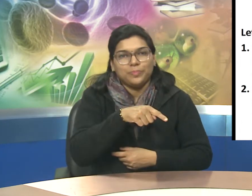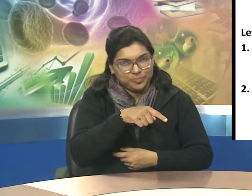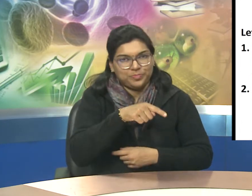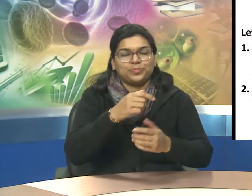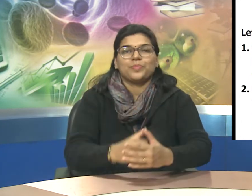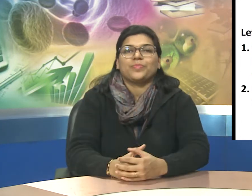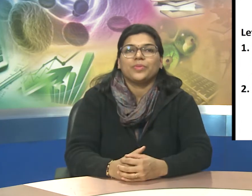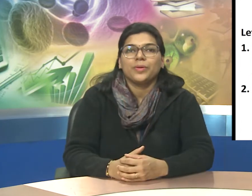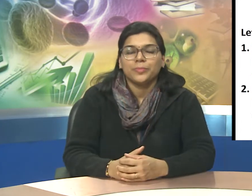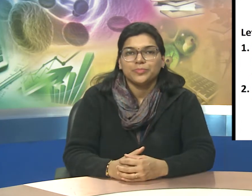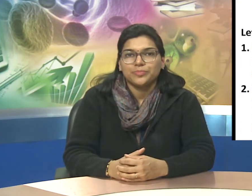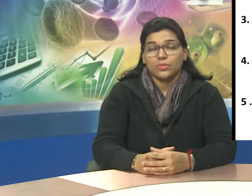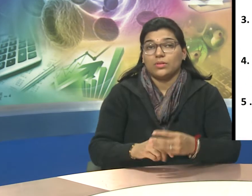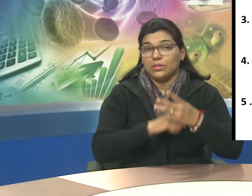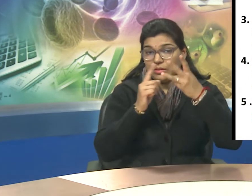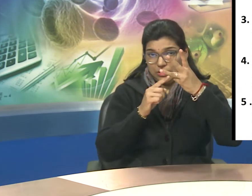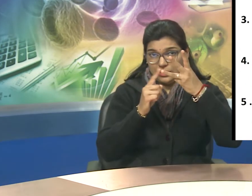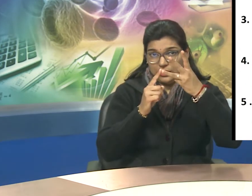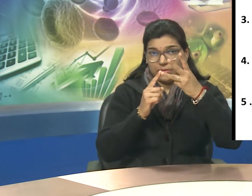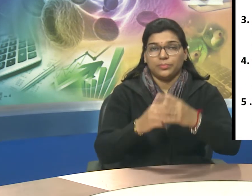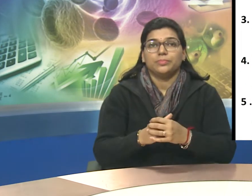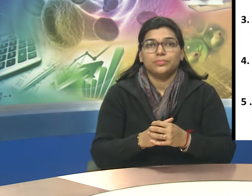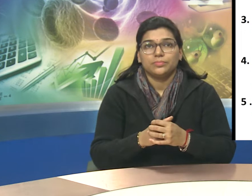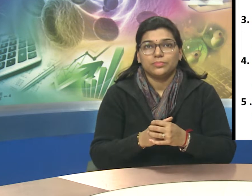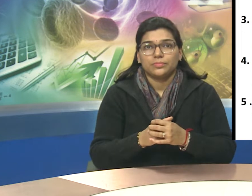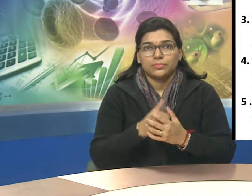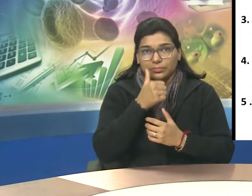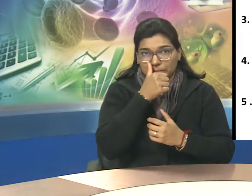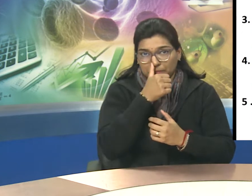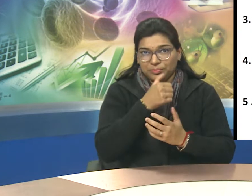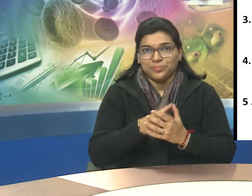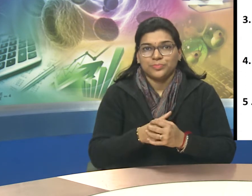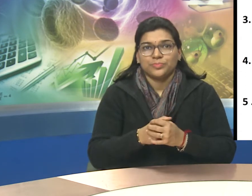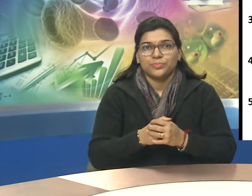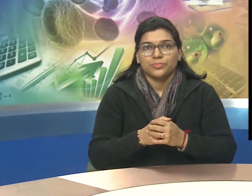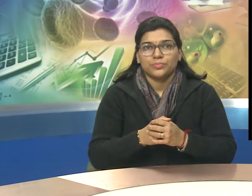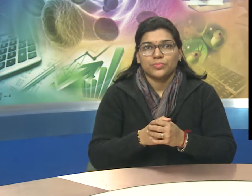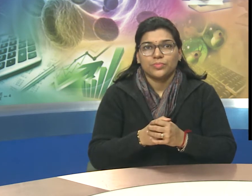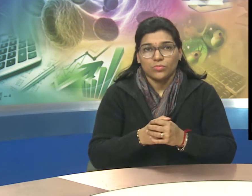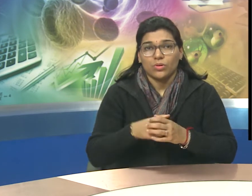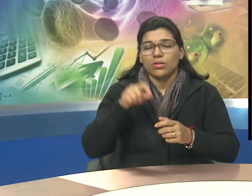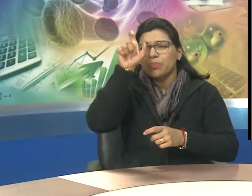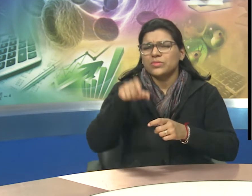various business activities. Now, the third role of banking